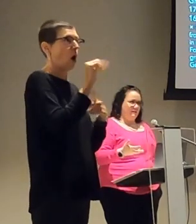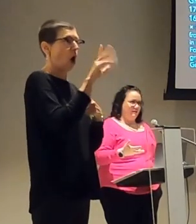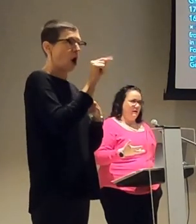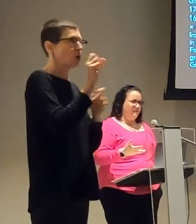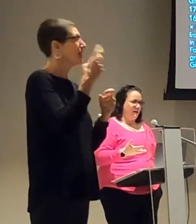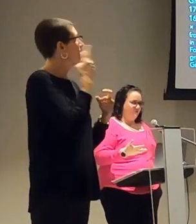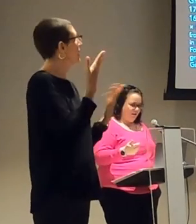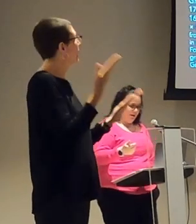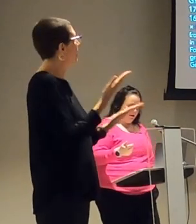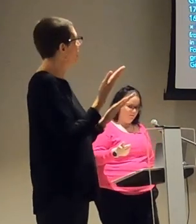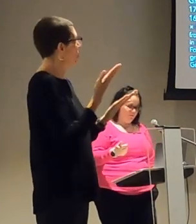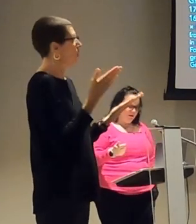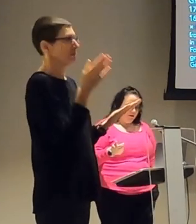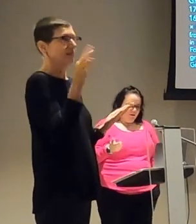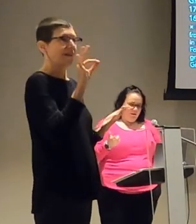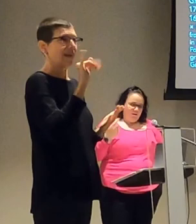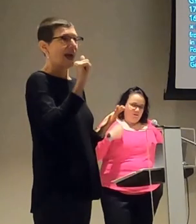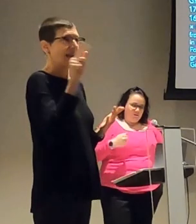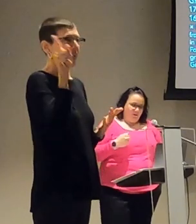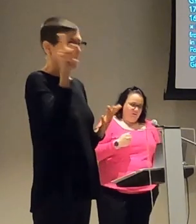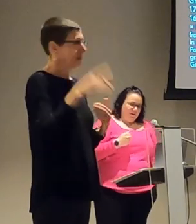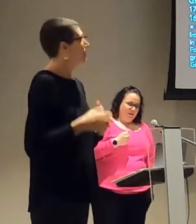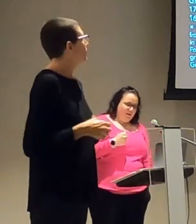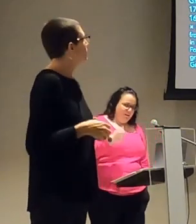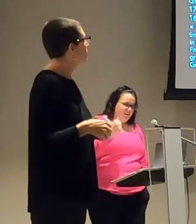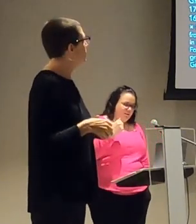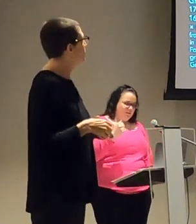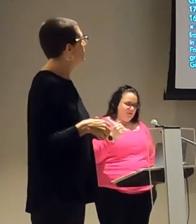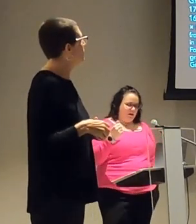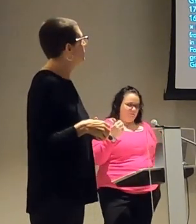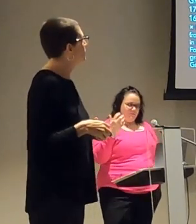you could see here at the FIA. So